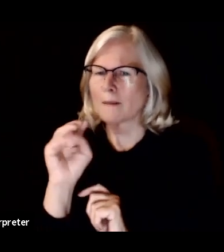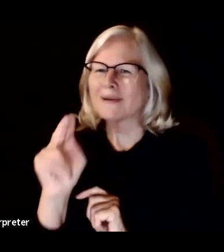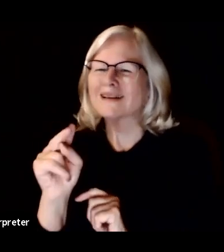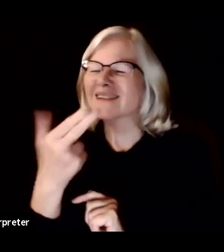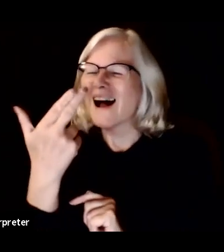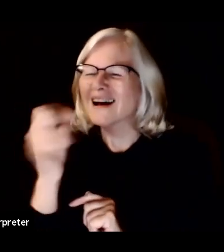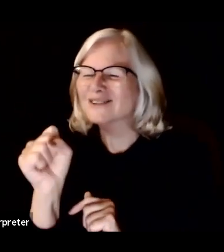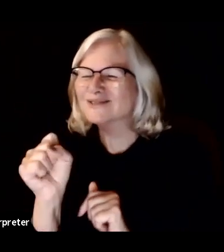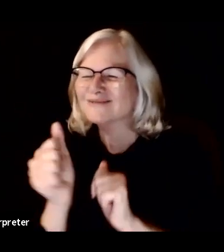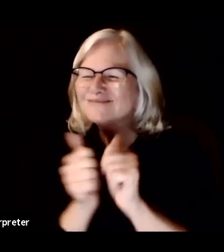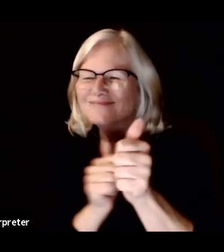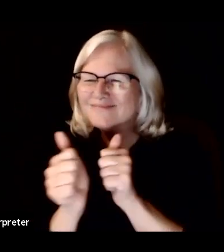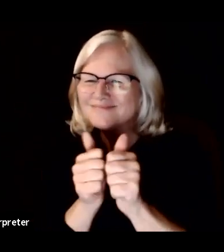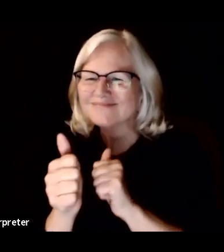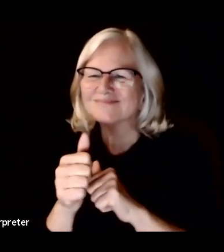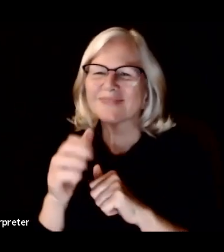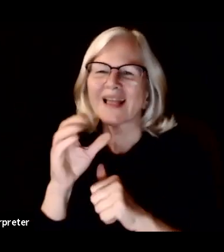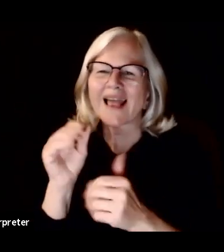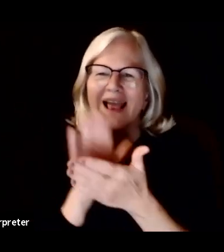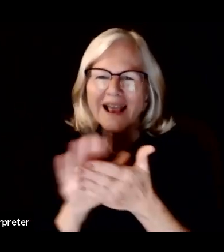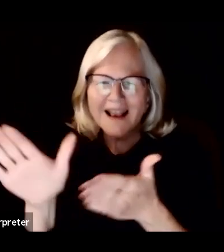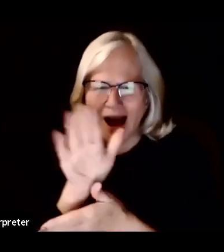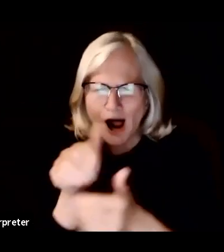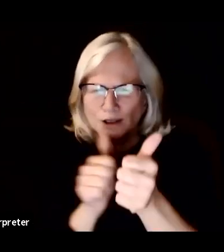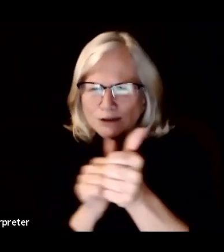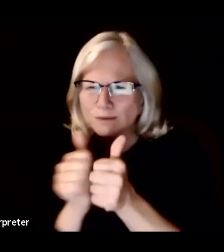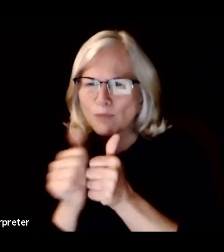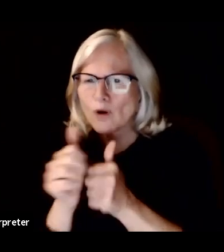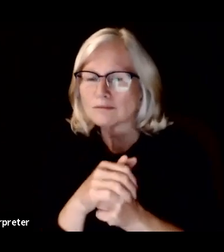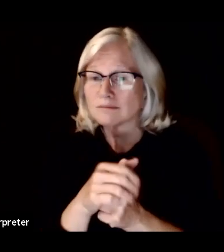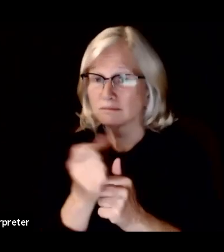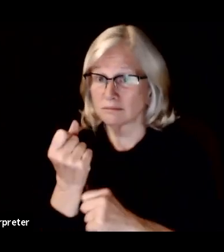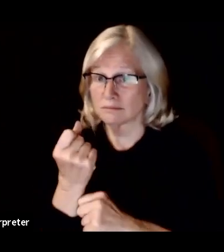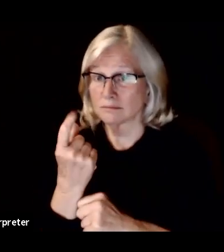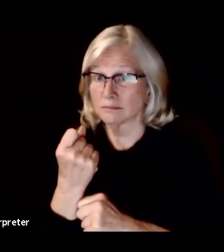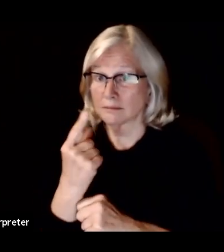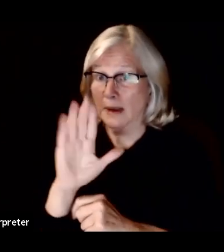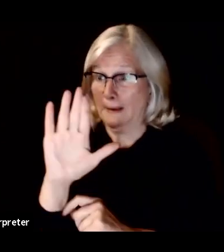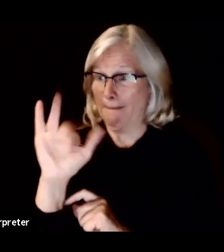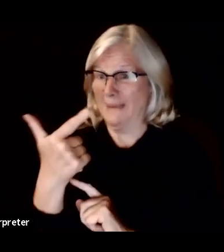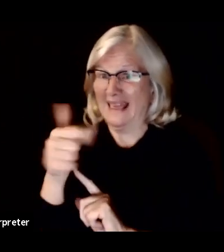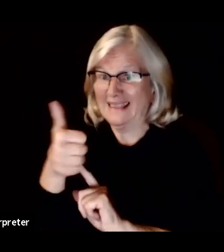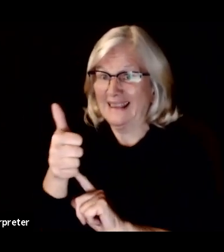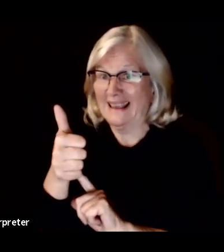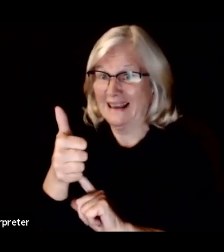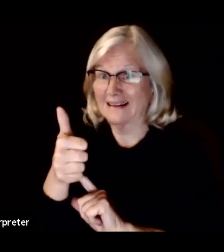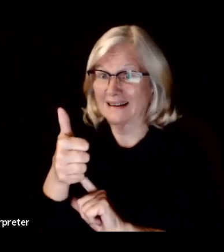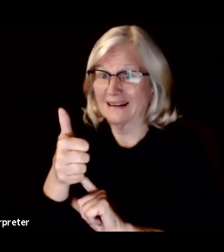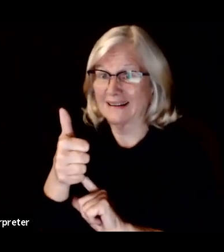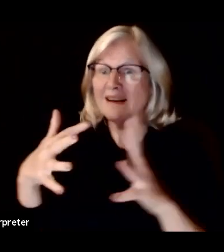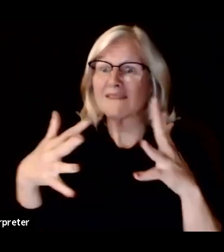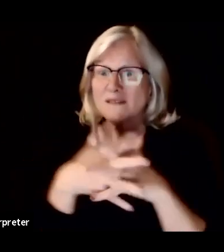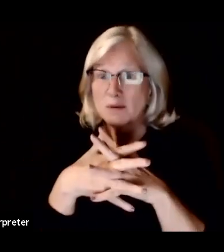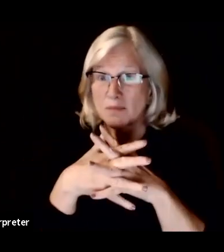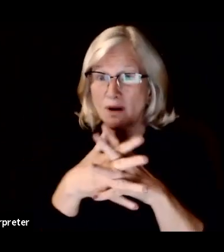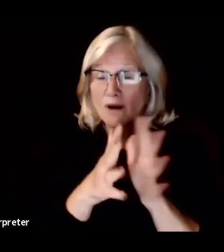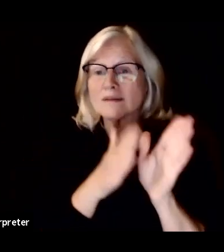developing in Minnesota, with the Big Ten planning to start football and the high school league at least planning to meet Monday to talk